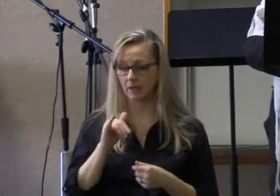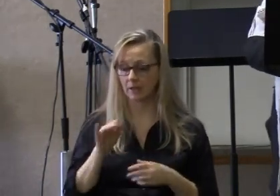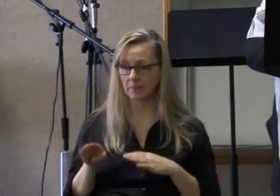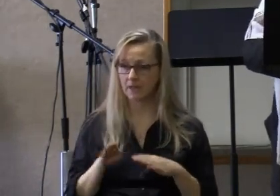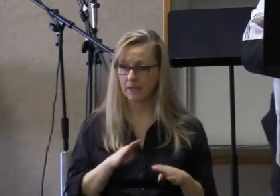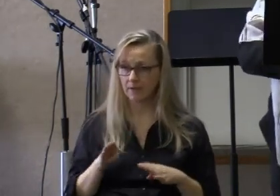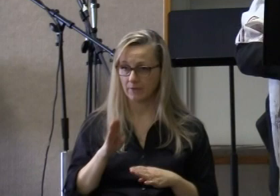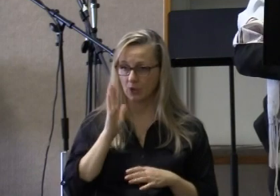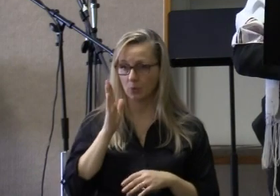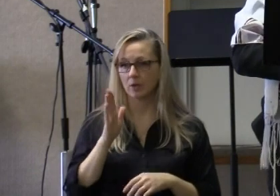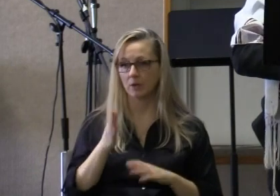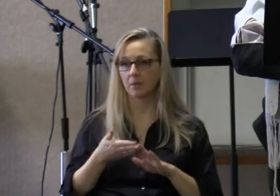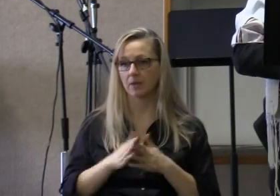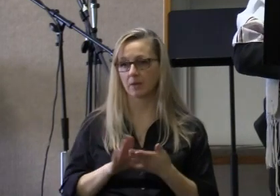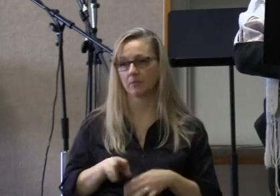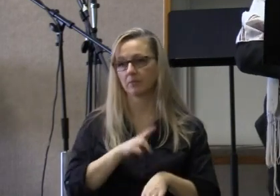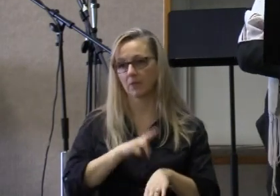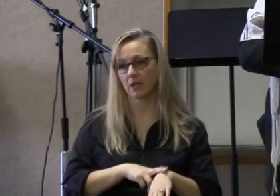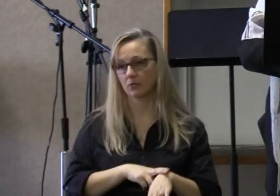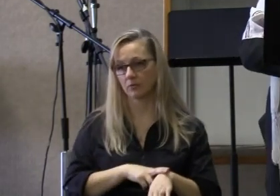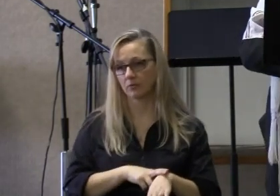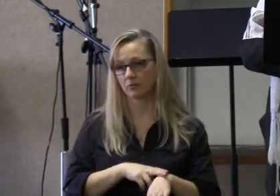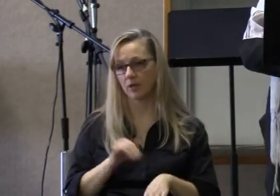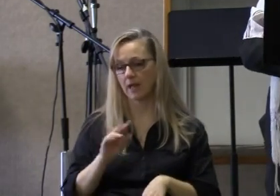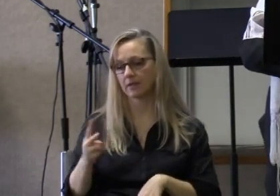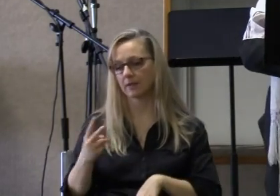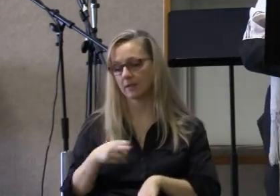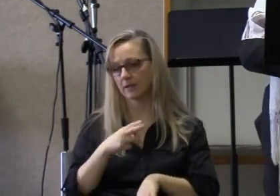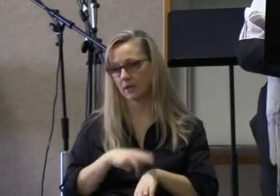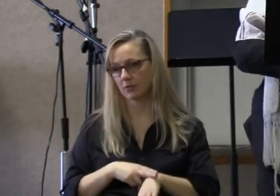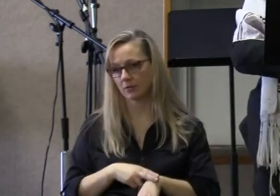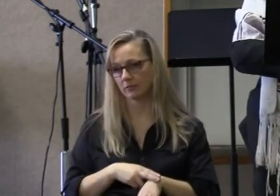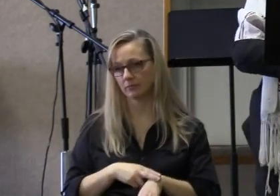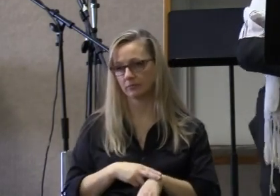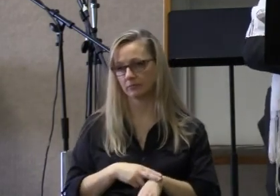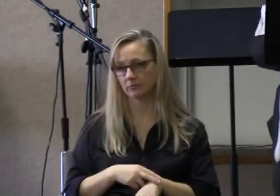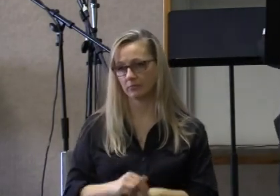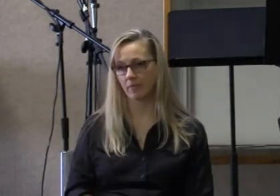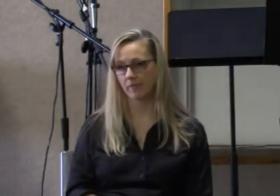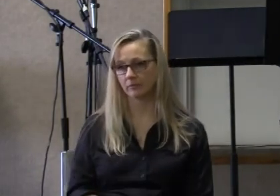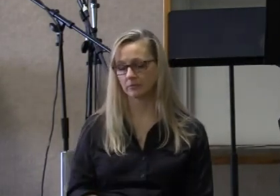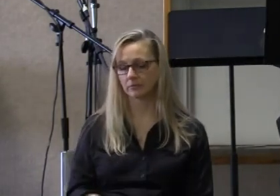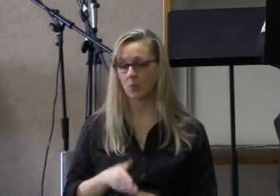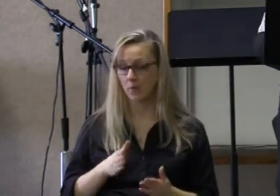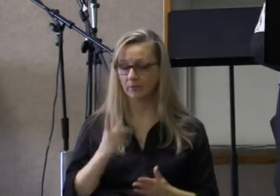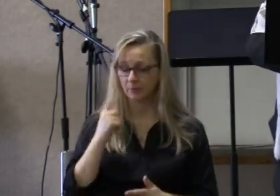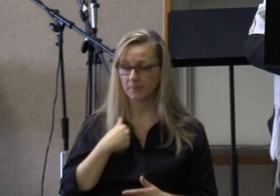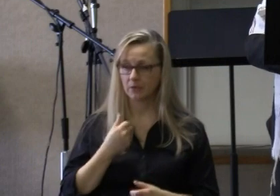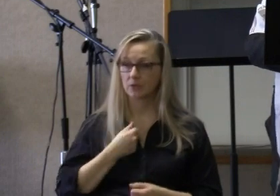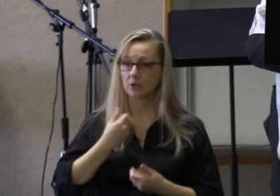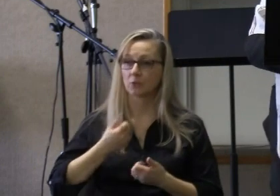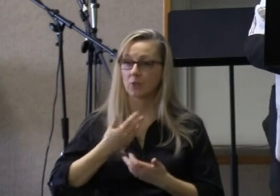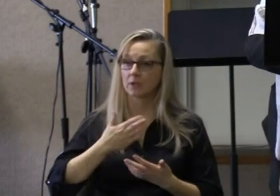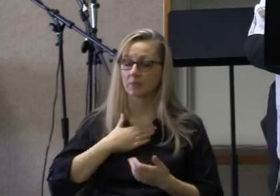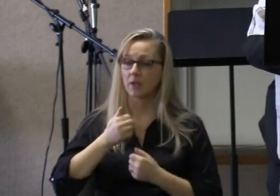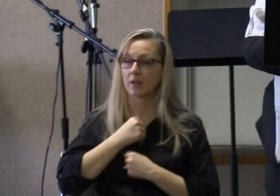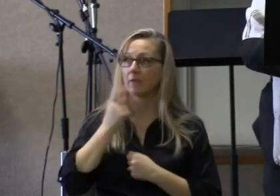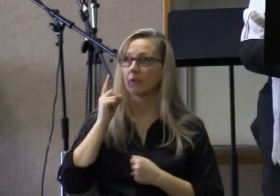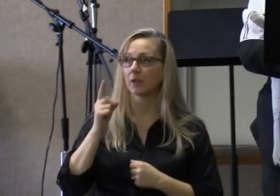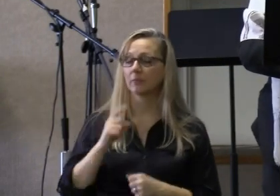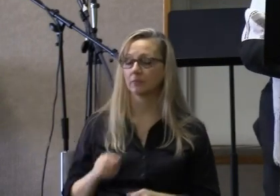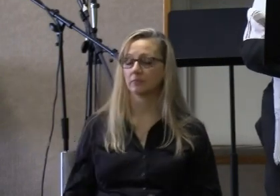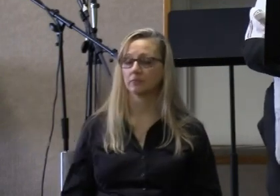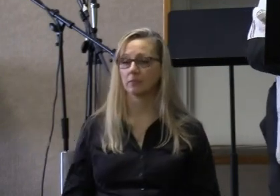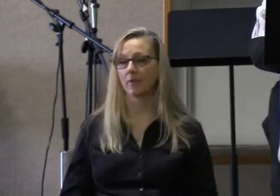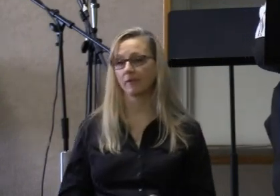behavior will become the natural way of expressing my love for him. Treasuring the things of God is a choice